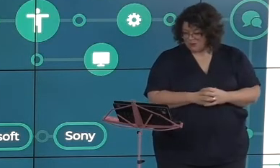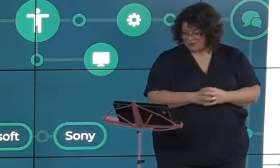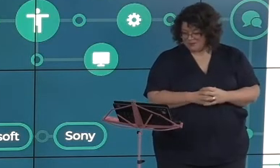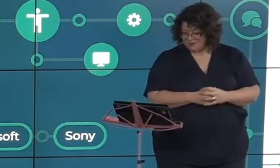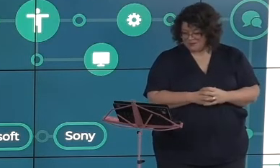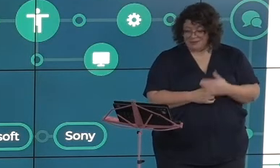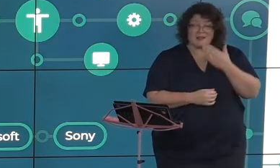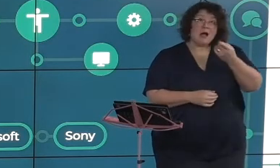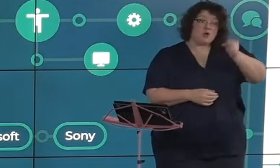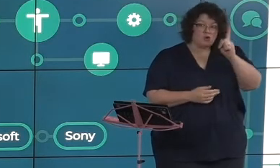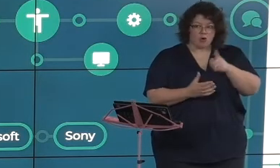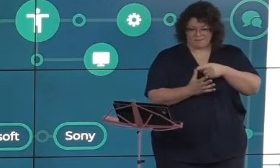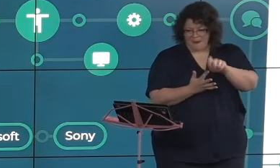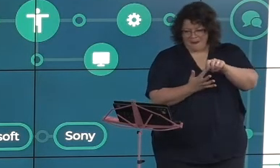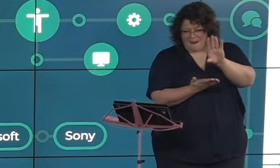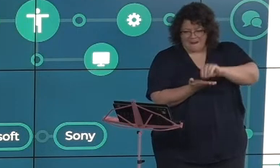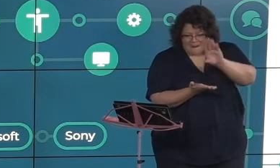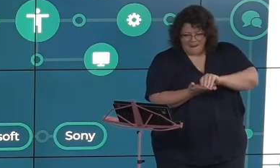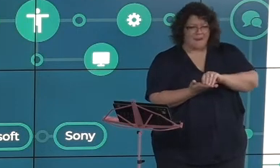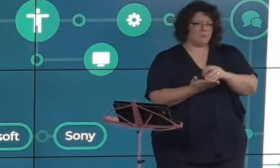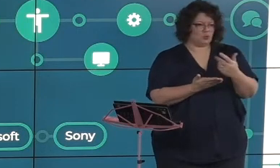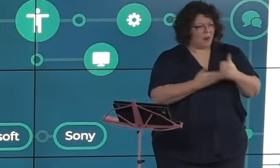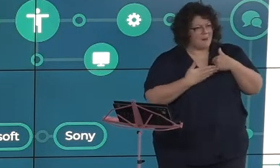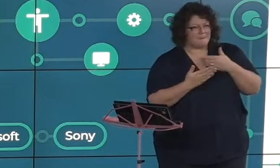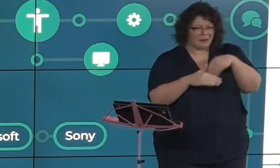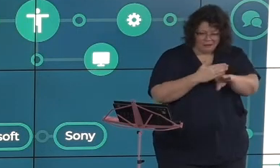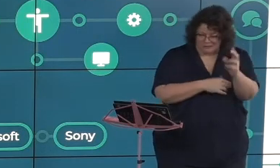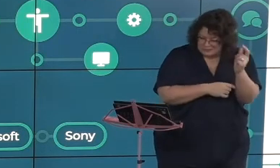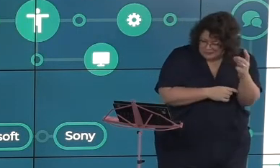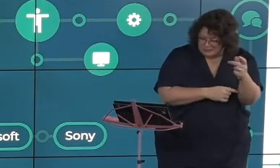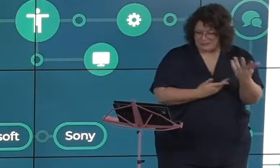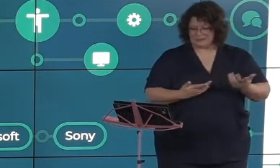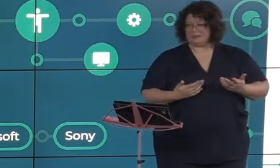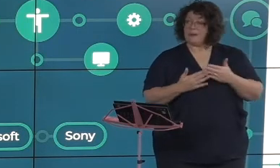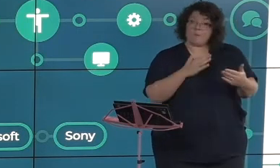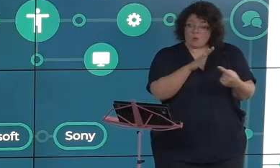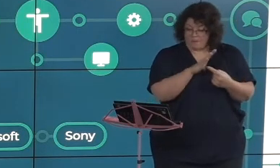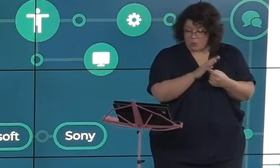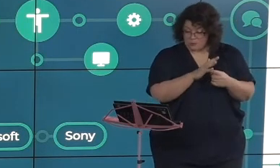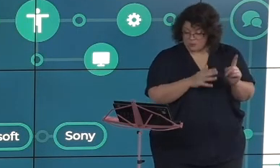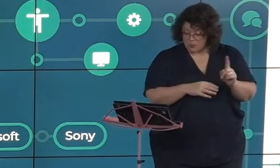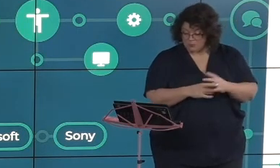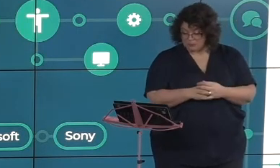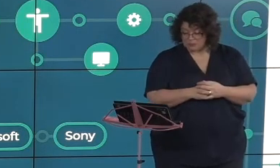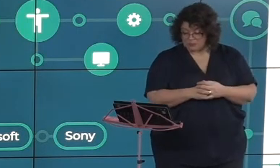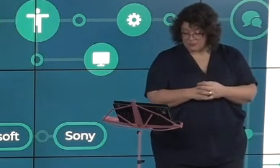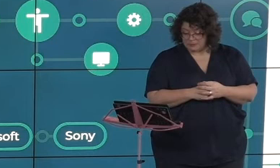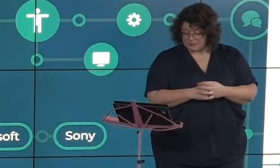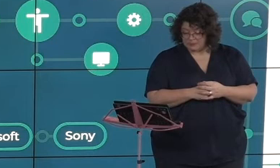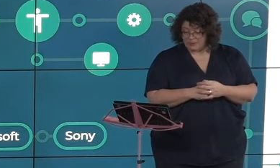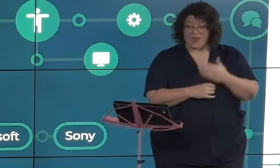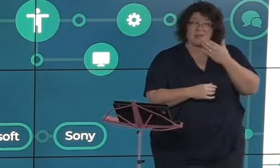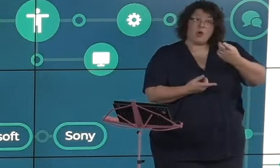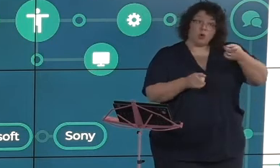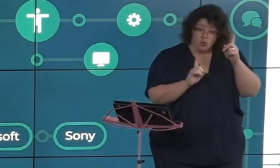most importantly, thank God that people know that I need help, and I am now willing to ask for that help.